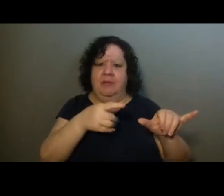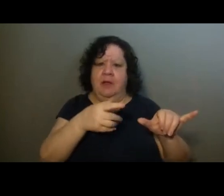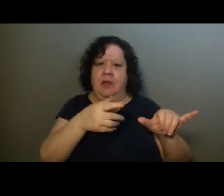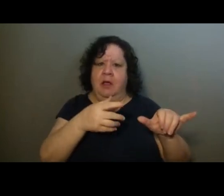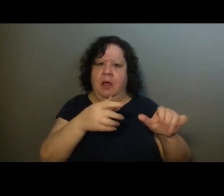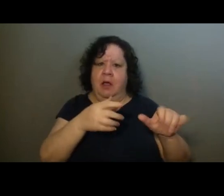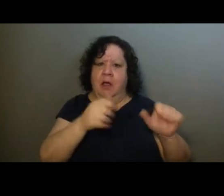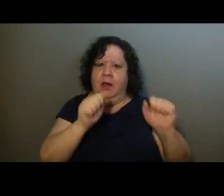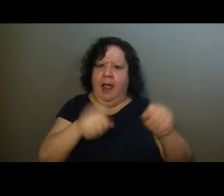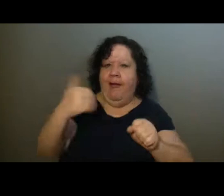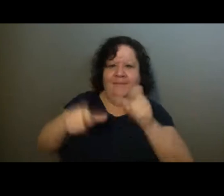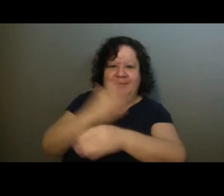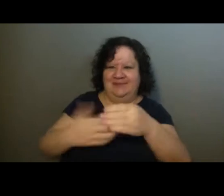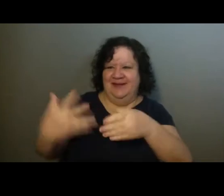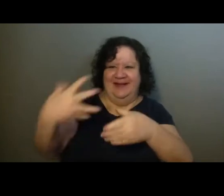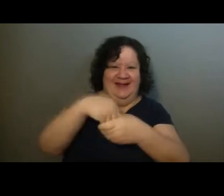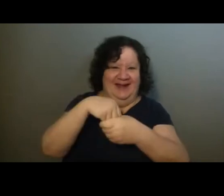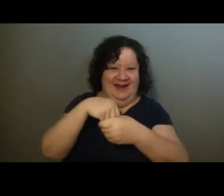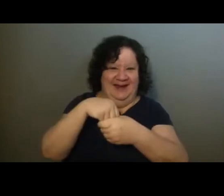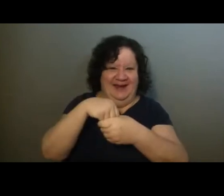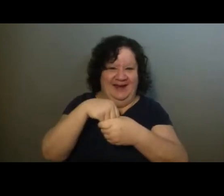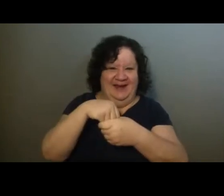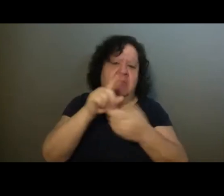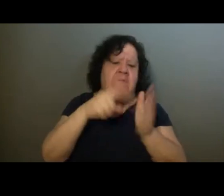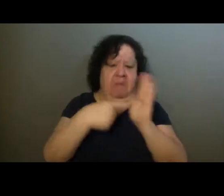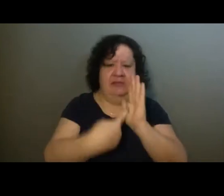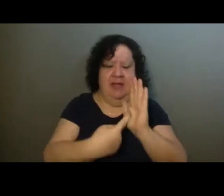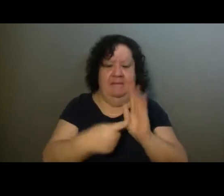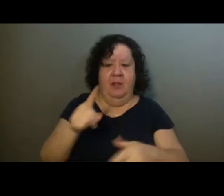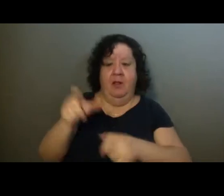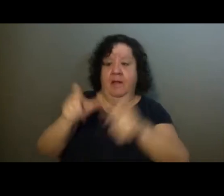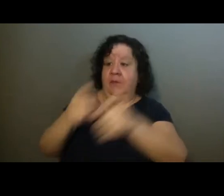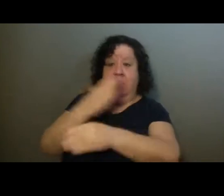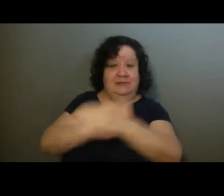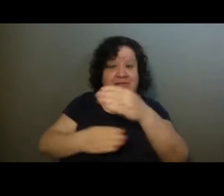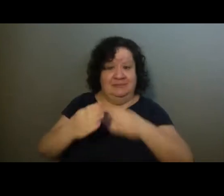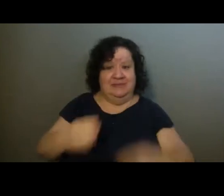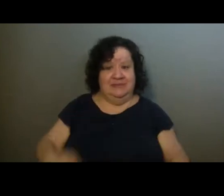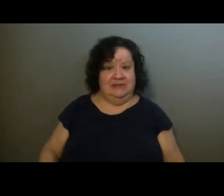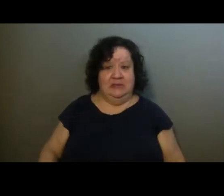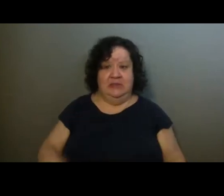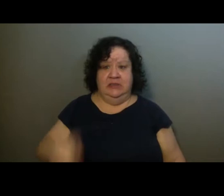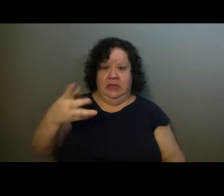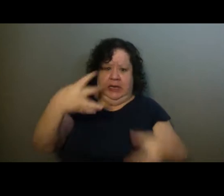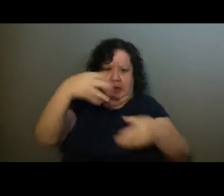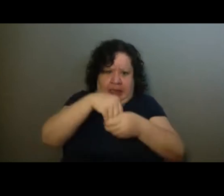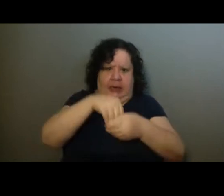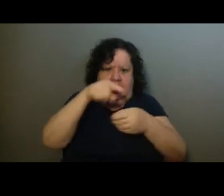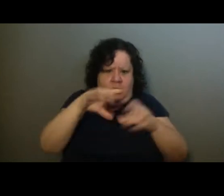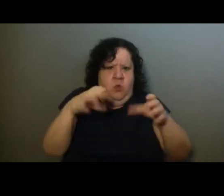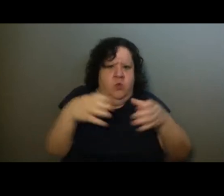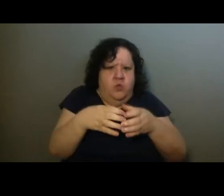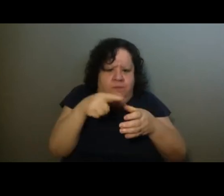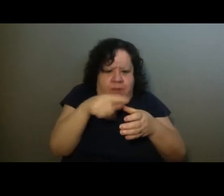For instance, persons with disabilities have been appointed to relevant positions in the Crisis Management National Center, dealing with the emergency call center responses